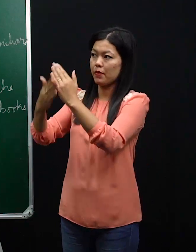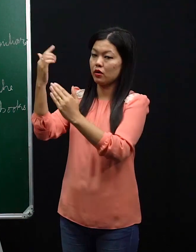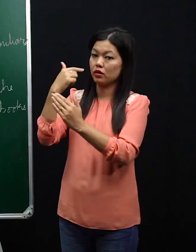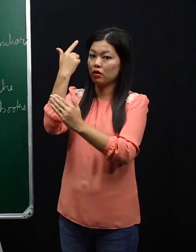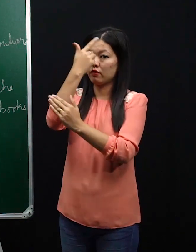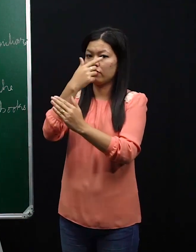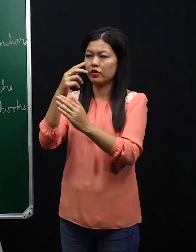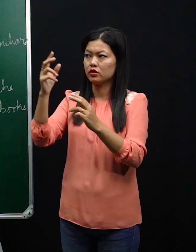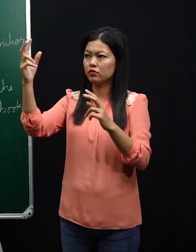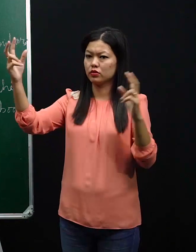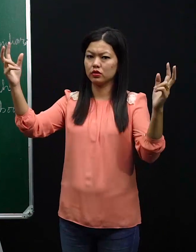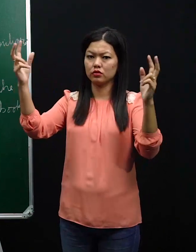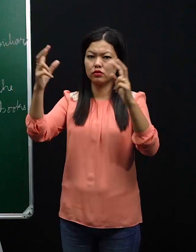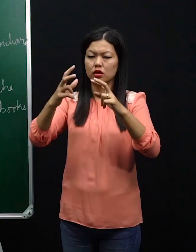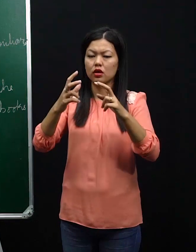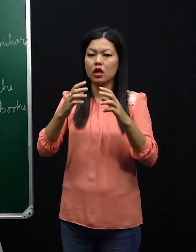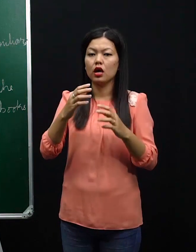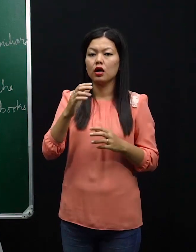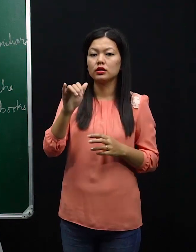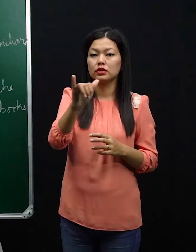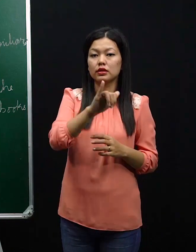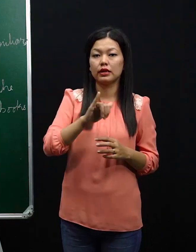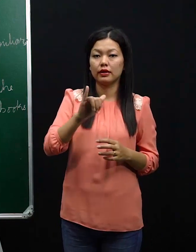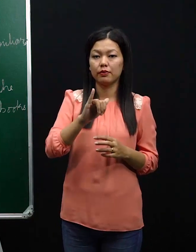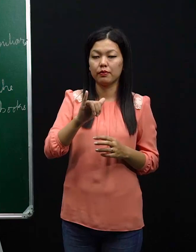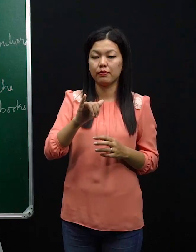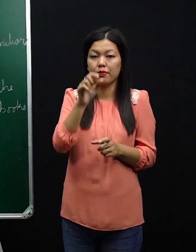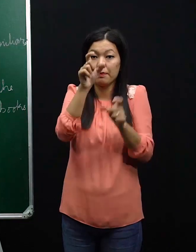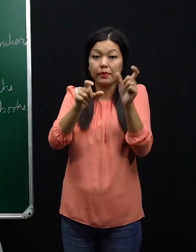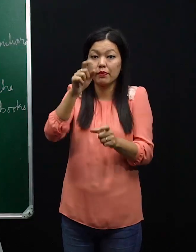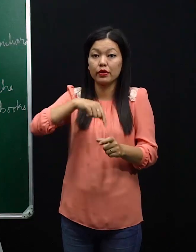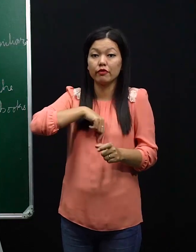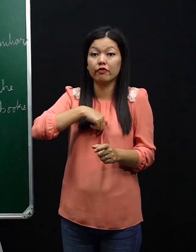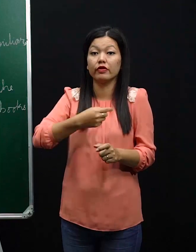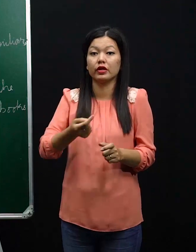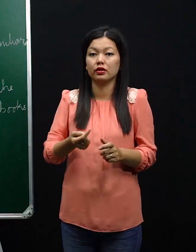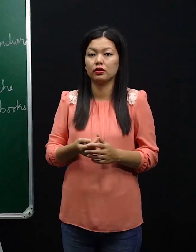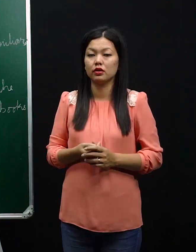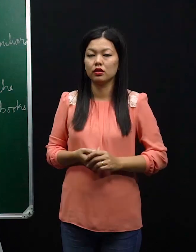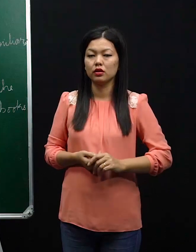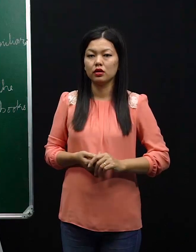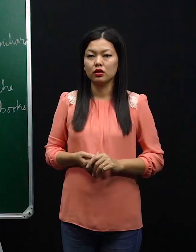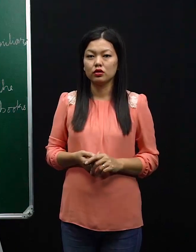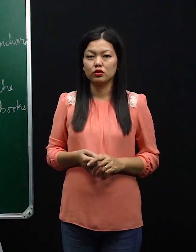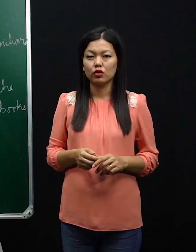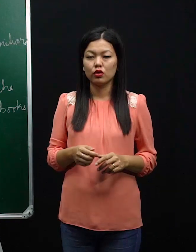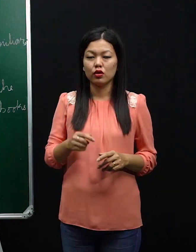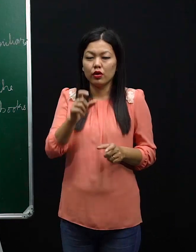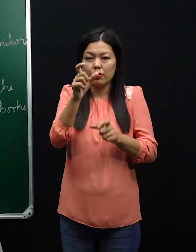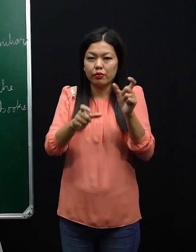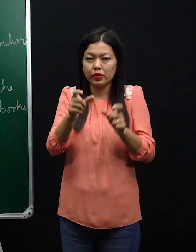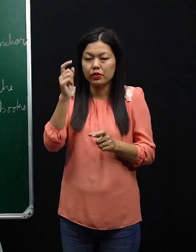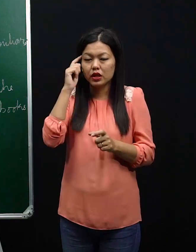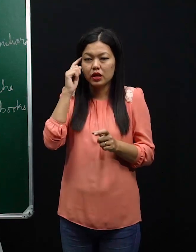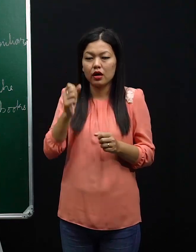forming around the face on the mountain. Mist, here would be light clouds, okay, thin clouds. And so there were mist that